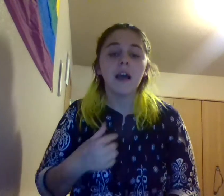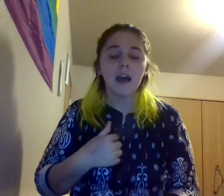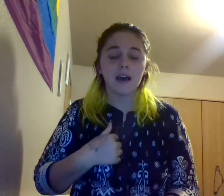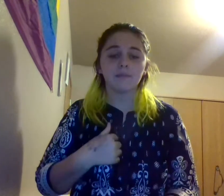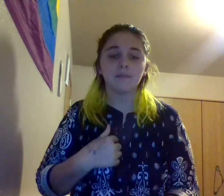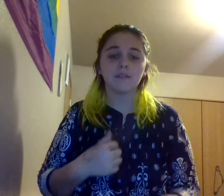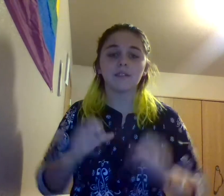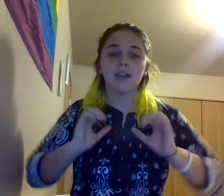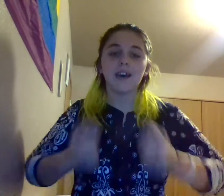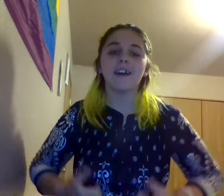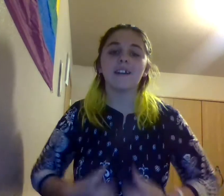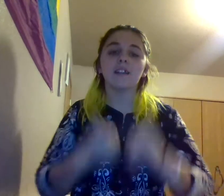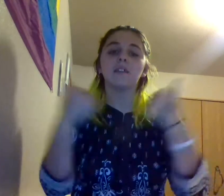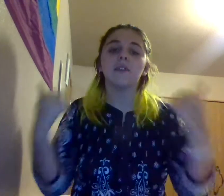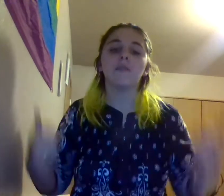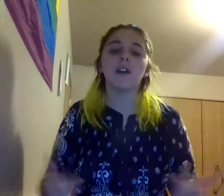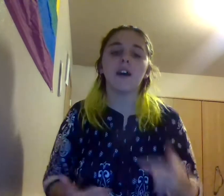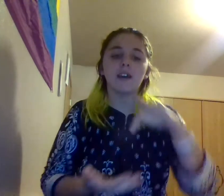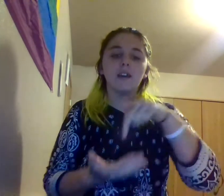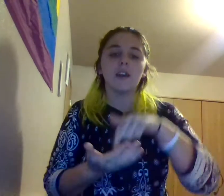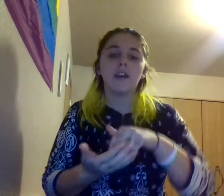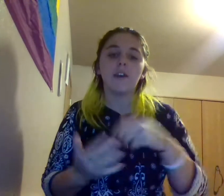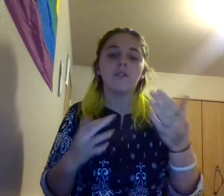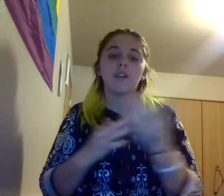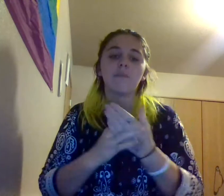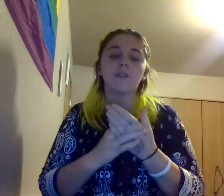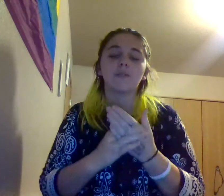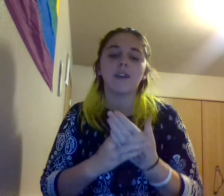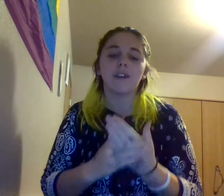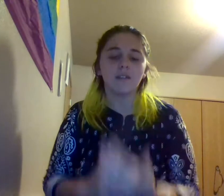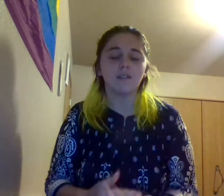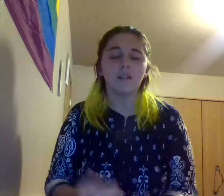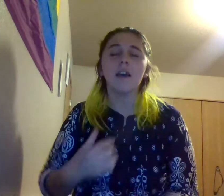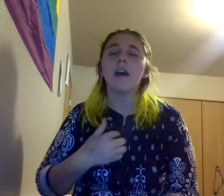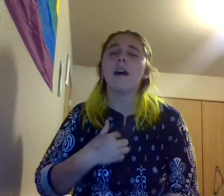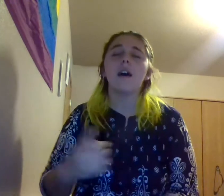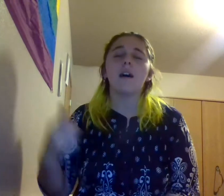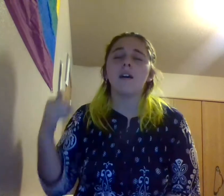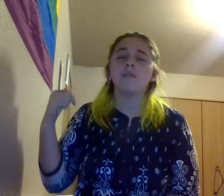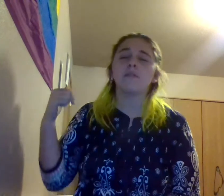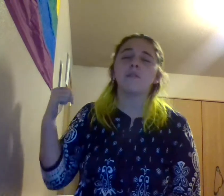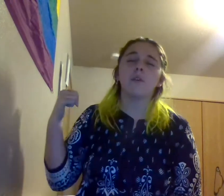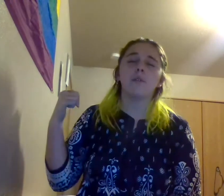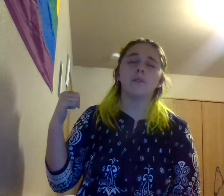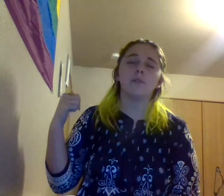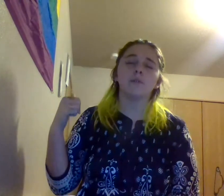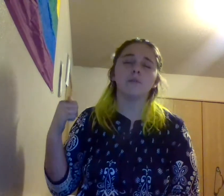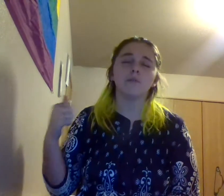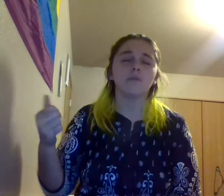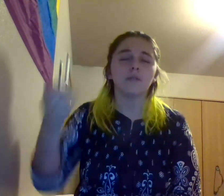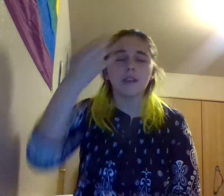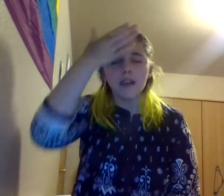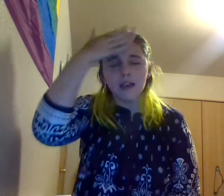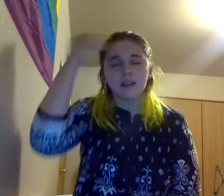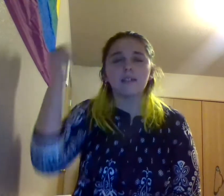I'm tired of living right here in between. I refuse. Cause